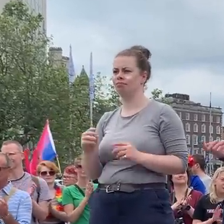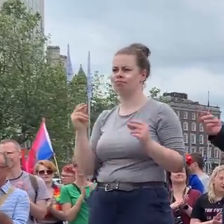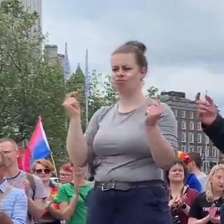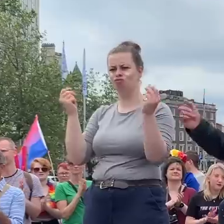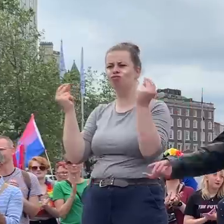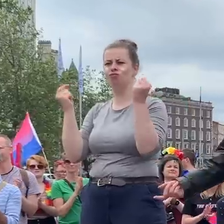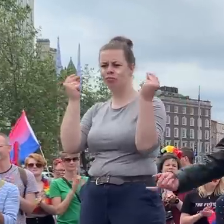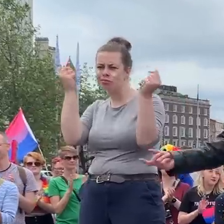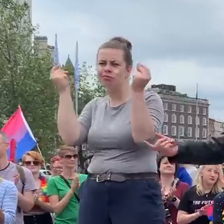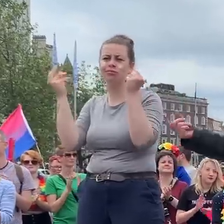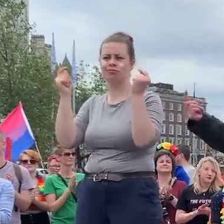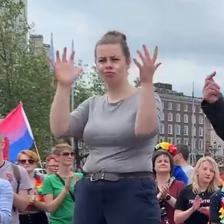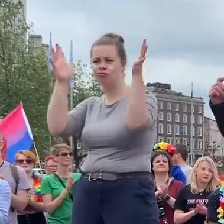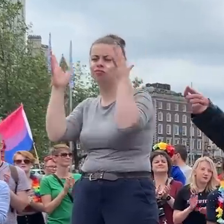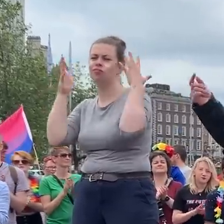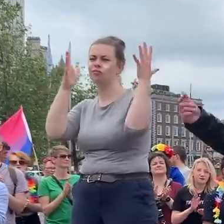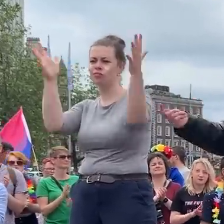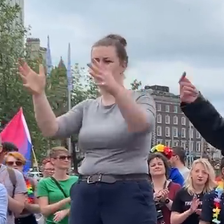And